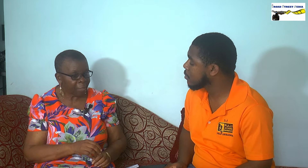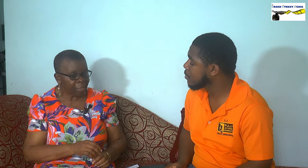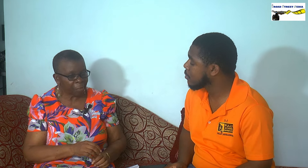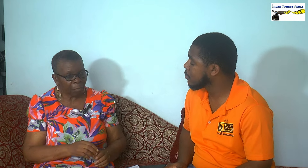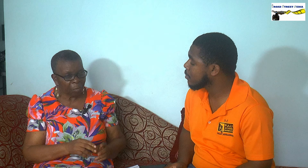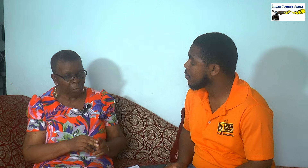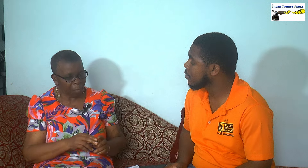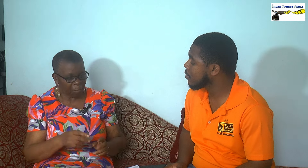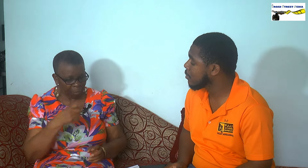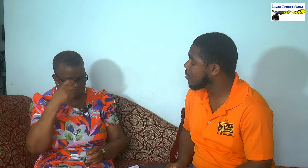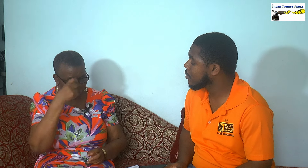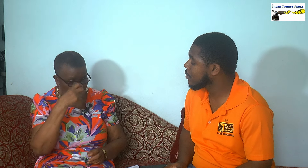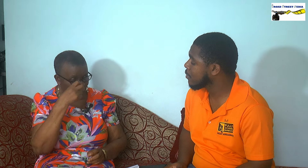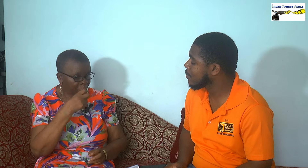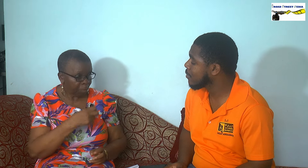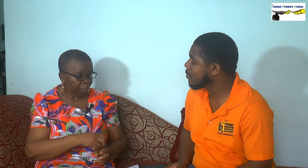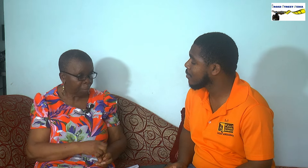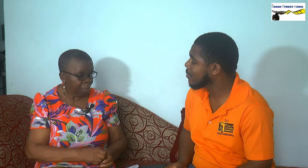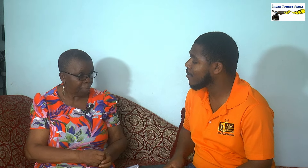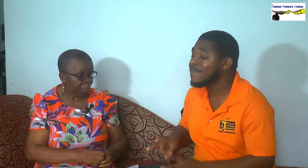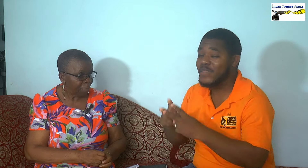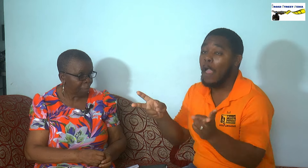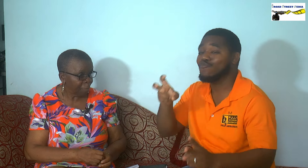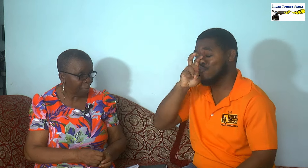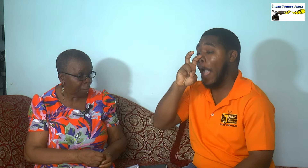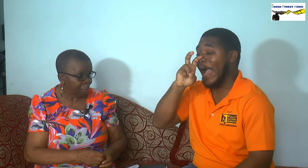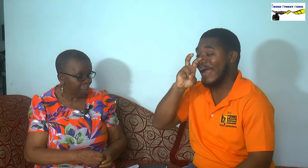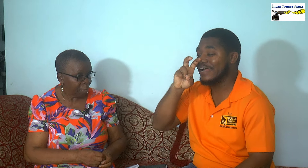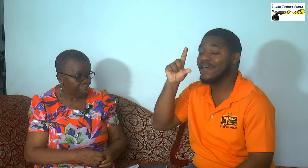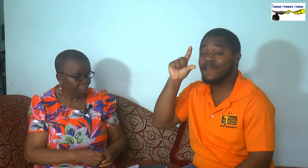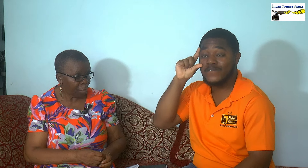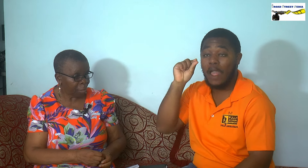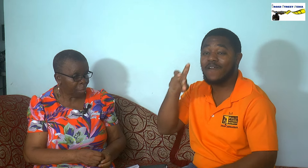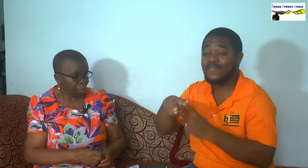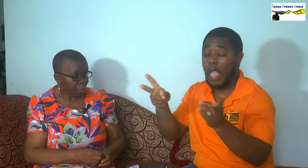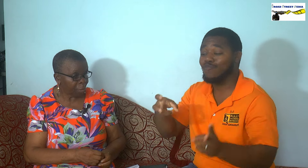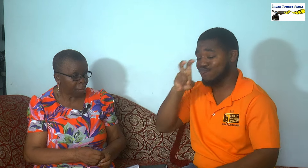Franklin was very strict. Very